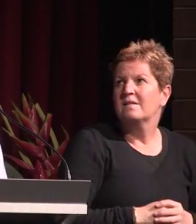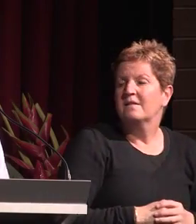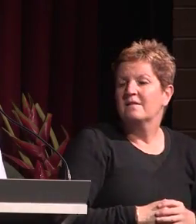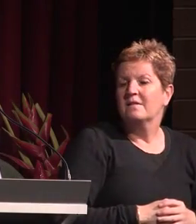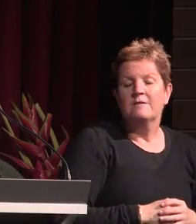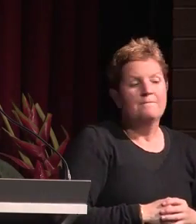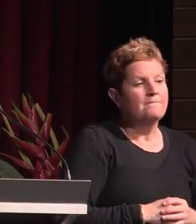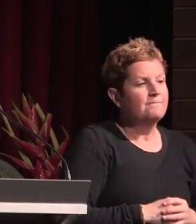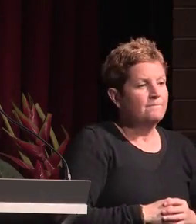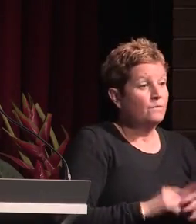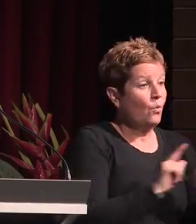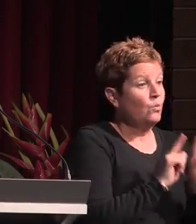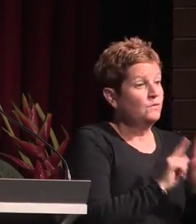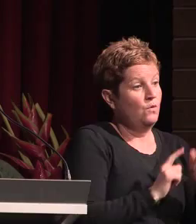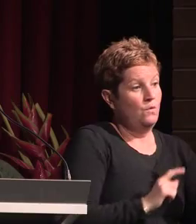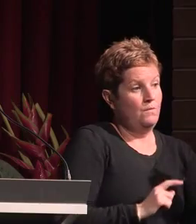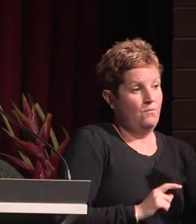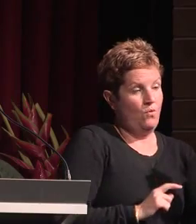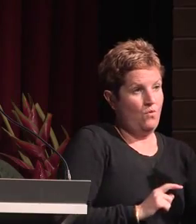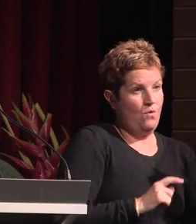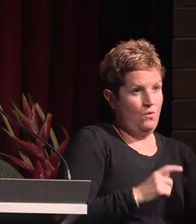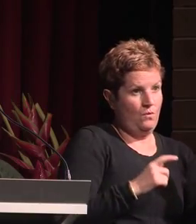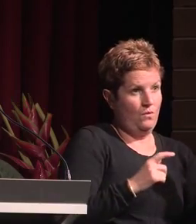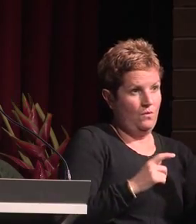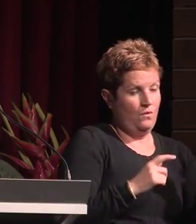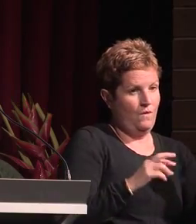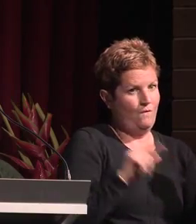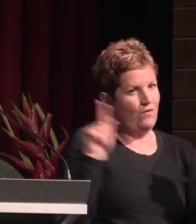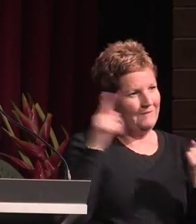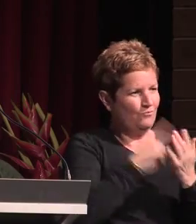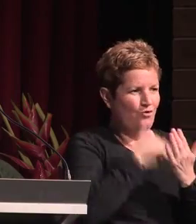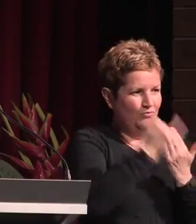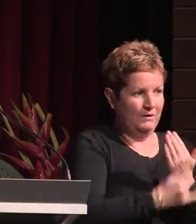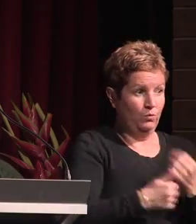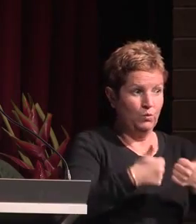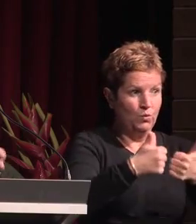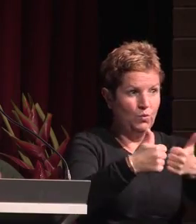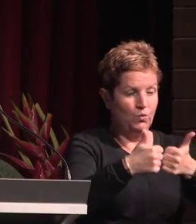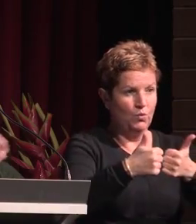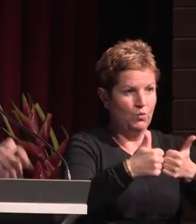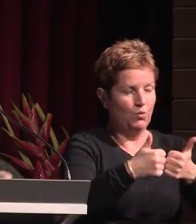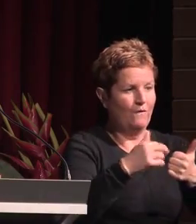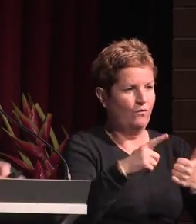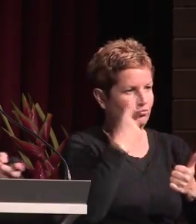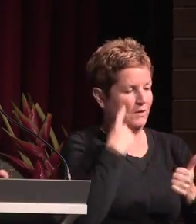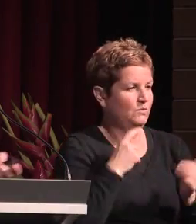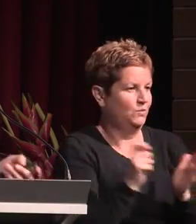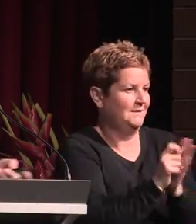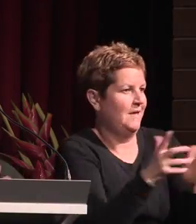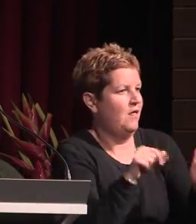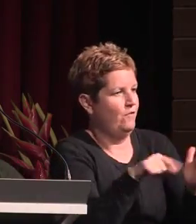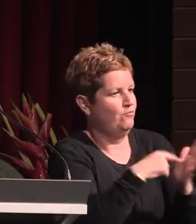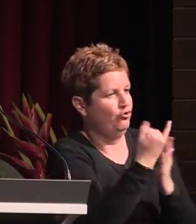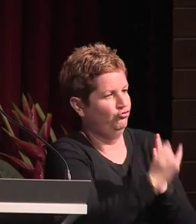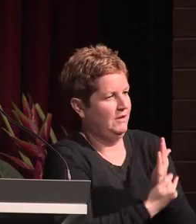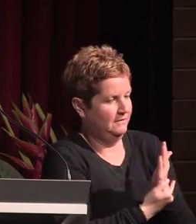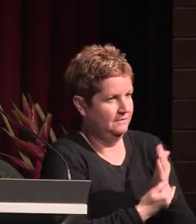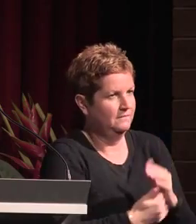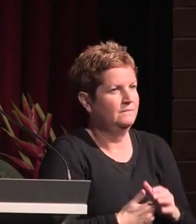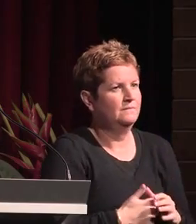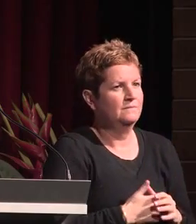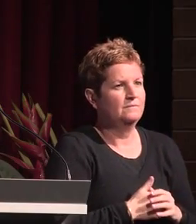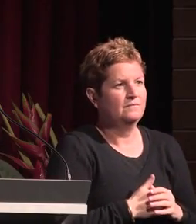One thing we also found that works quite well for us with this project, in terms of trying to sell this project as a